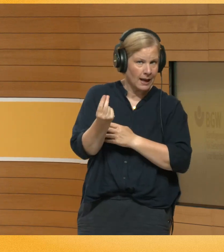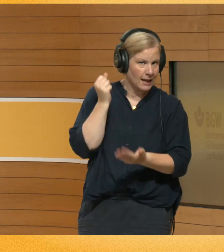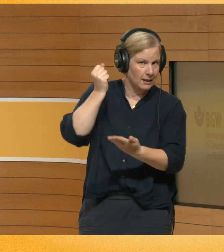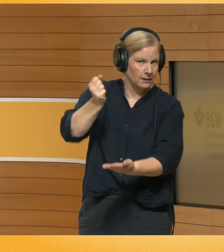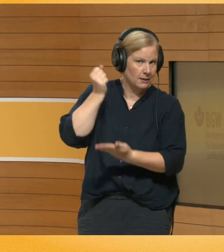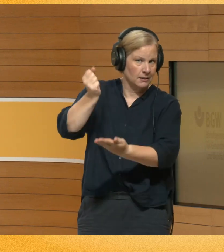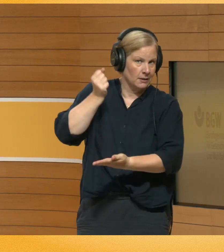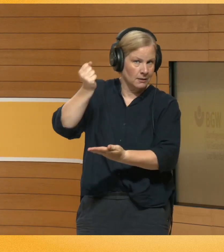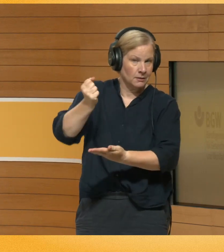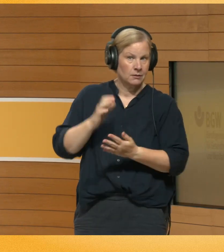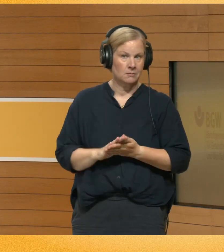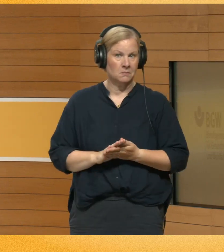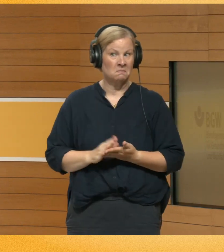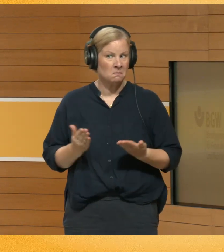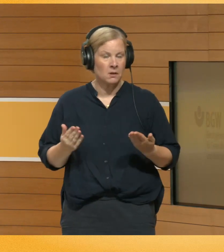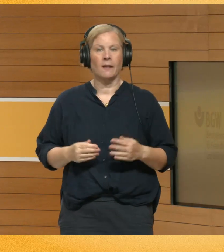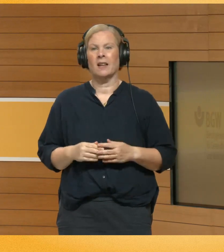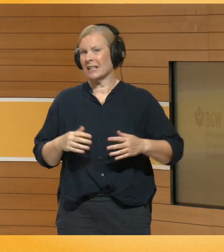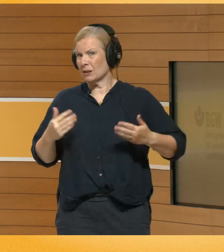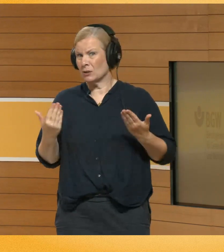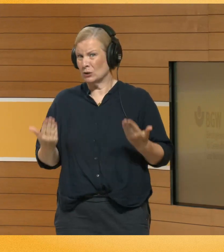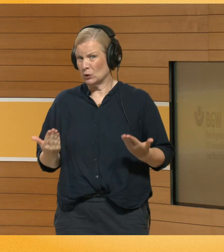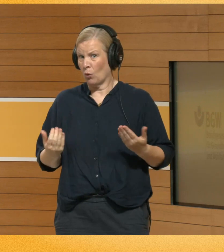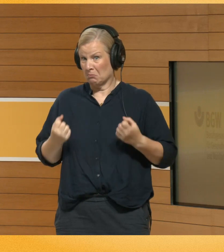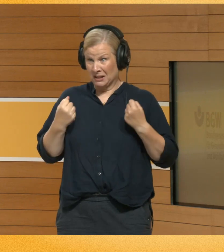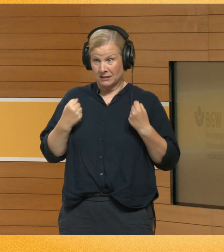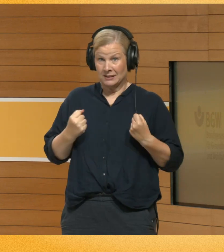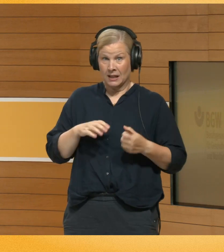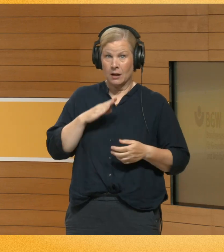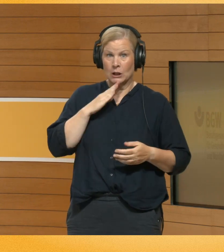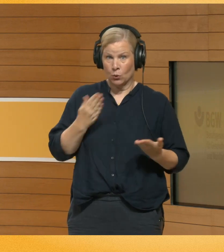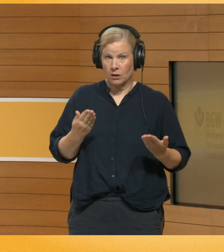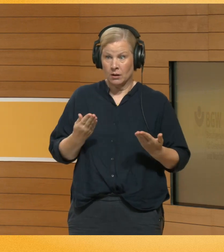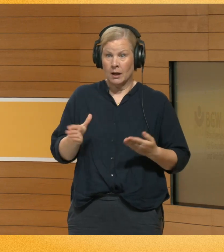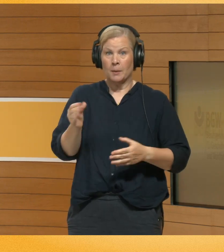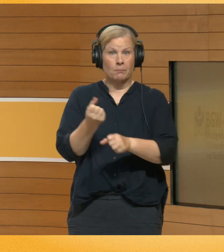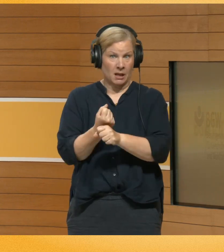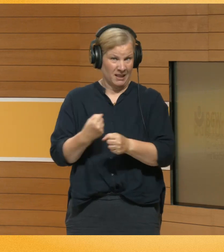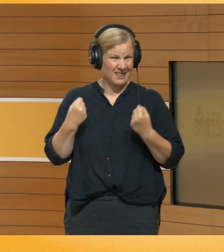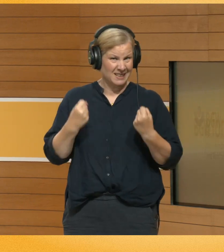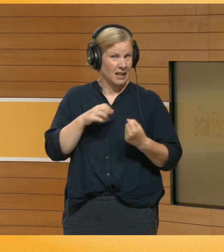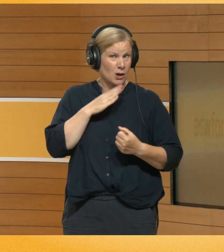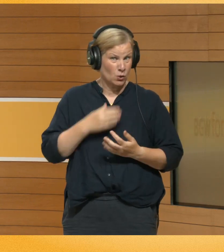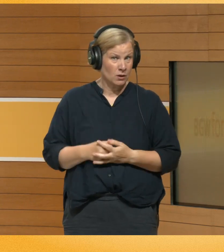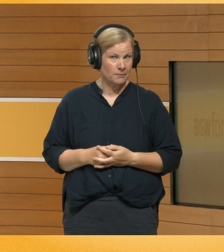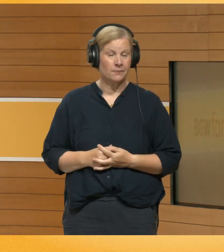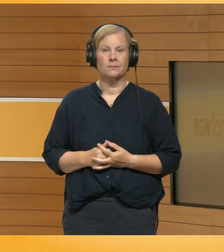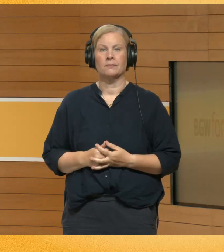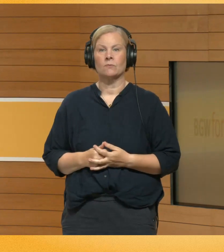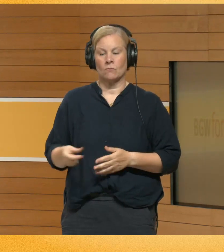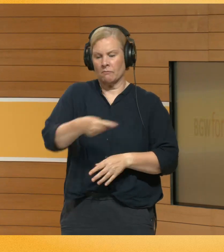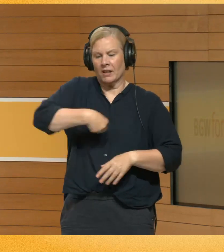healthcare professionals? So we took to, as a research organization, we took to the field